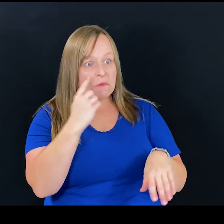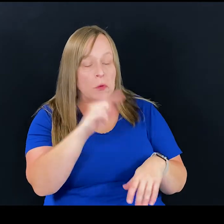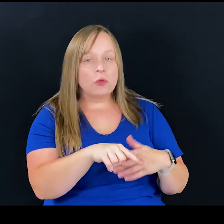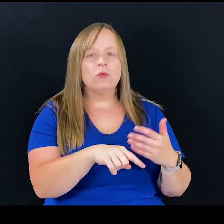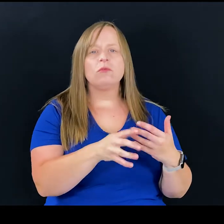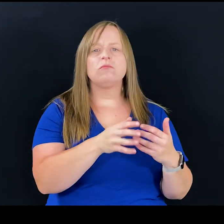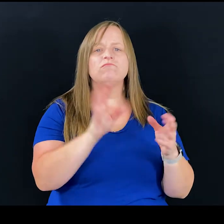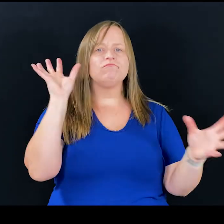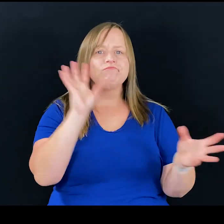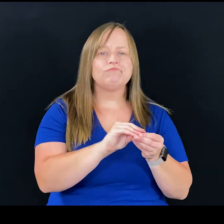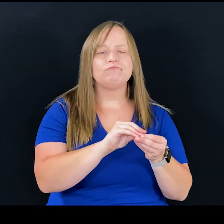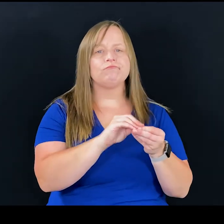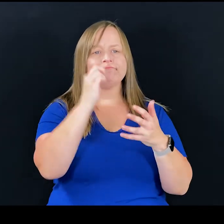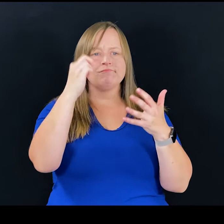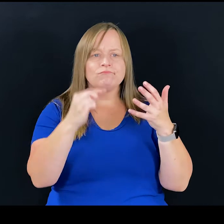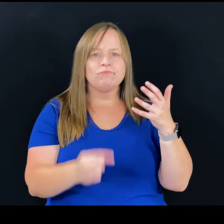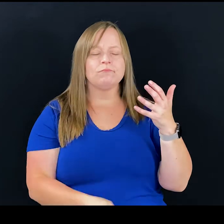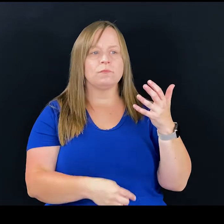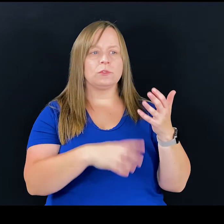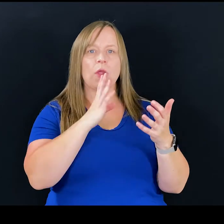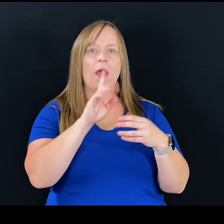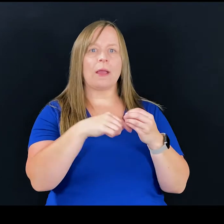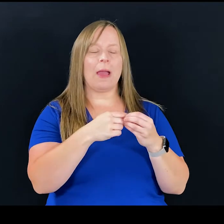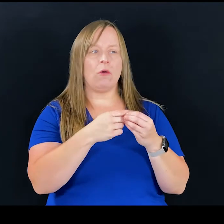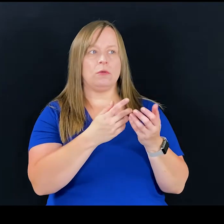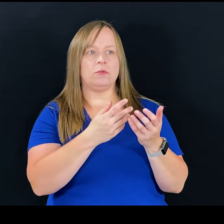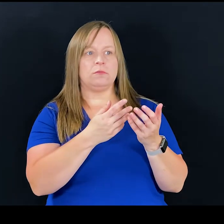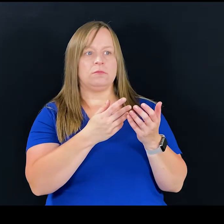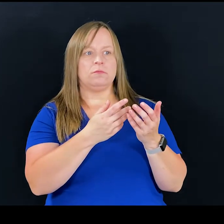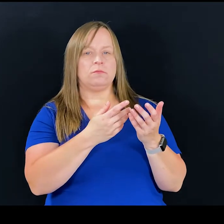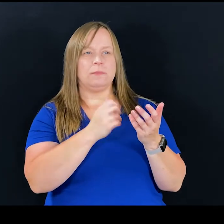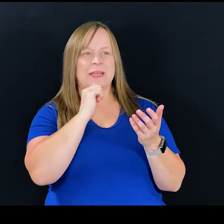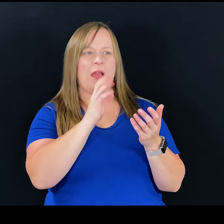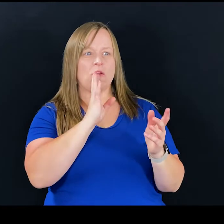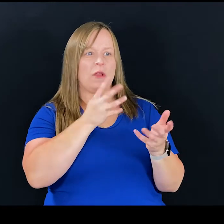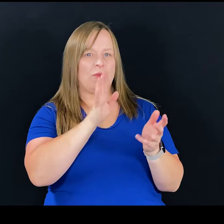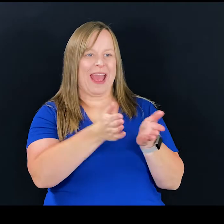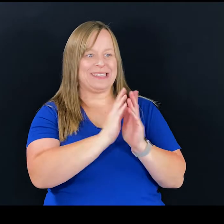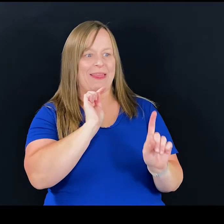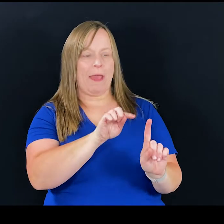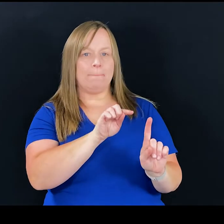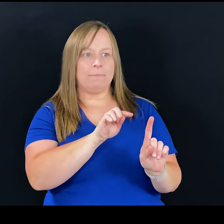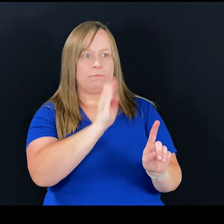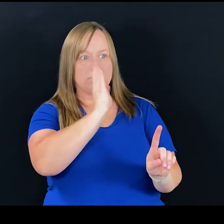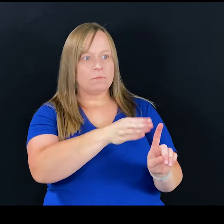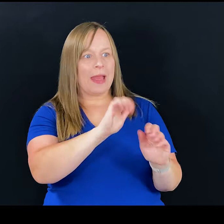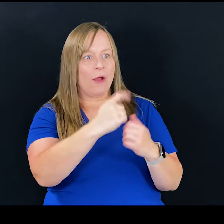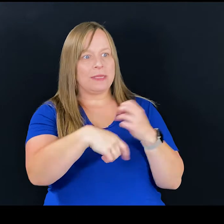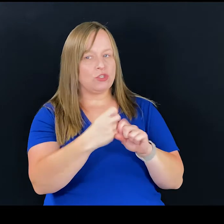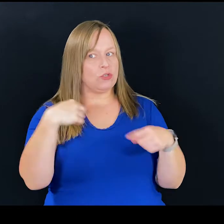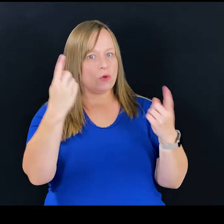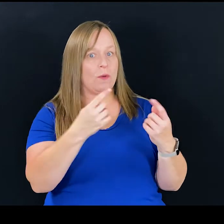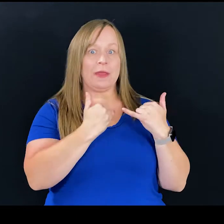read your test to you? Kind of all of that stuff that we always talk above them about. We're just asking them, how